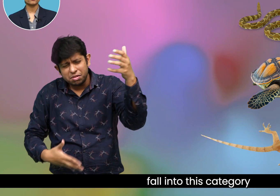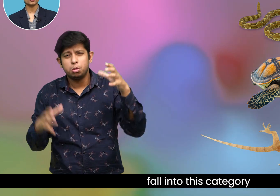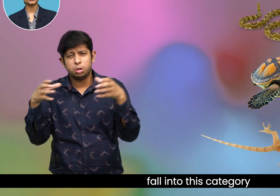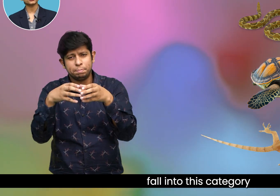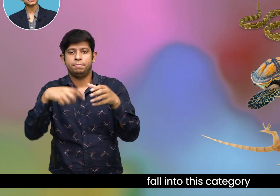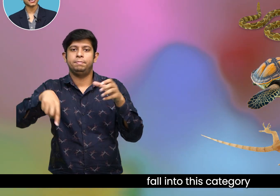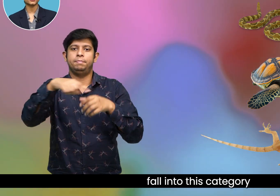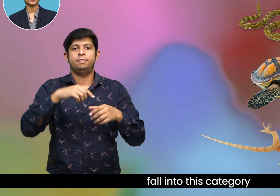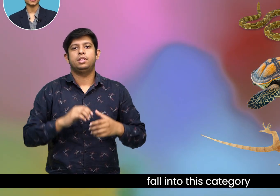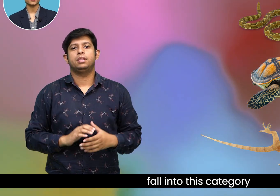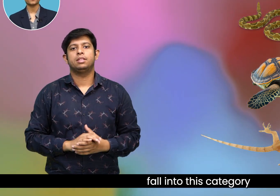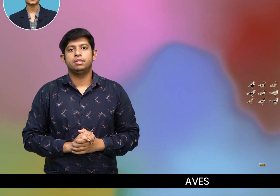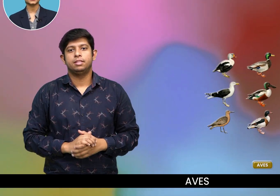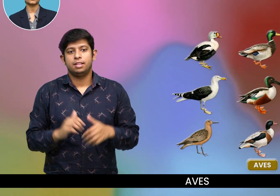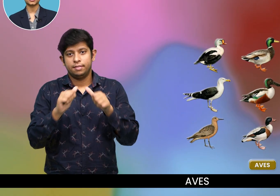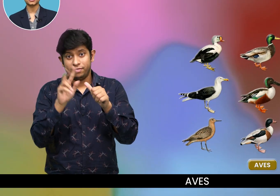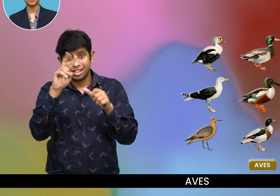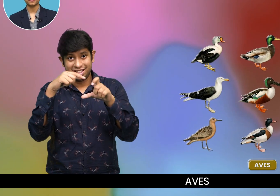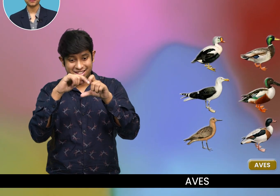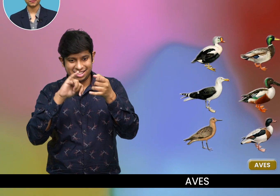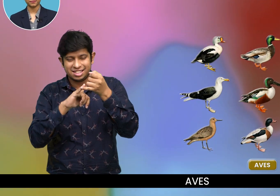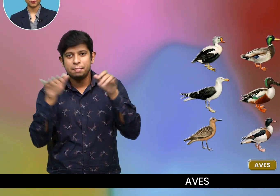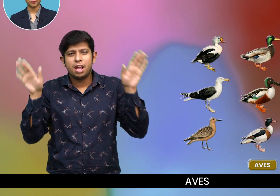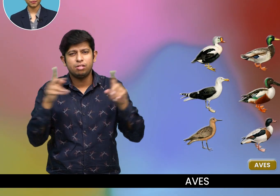crocodiles fall into this category. Aves.